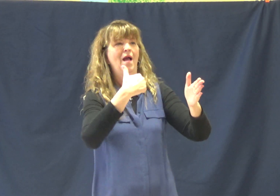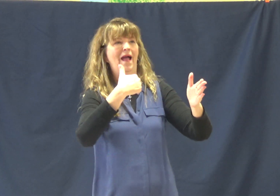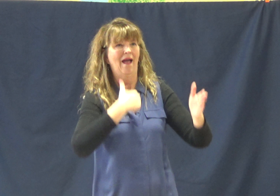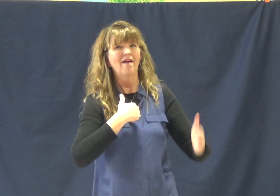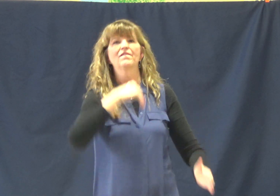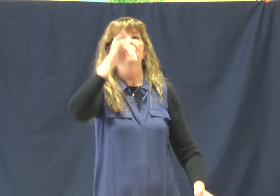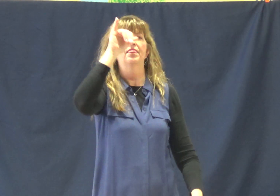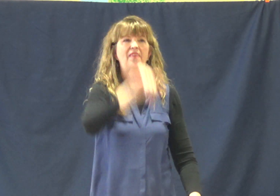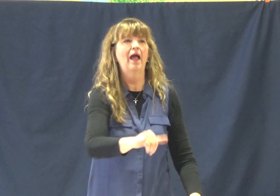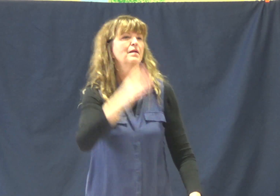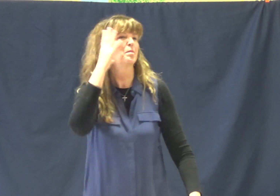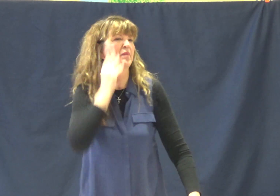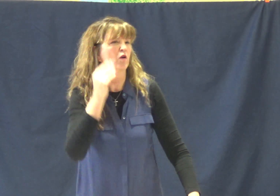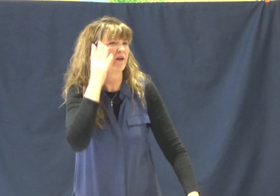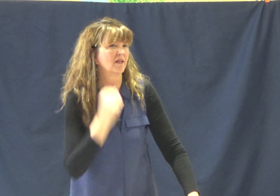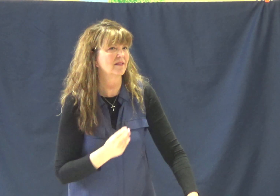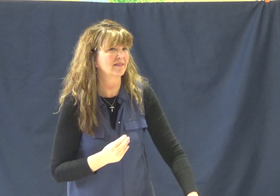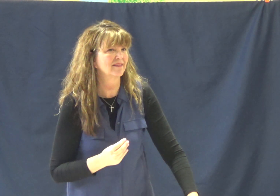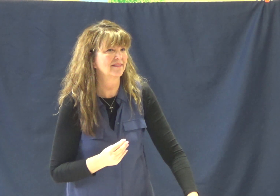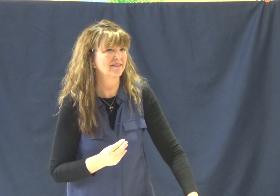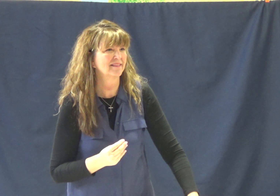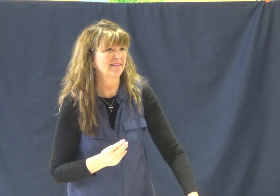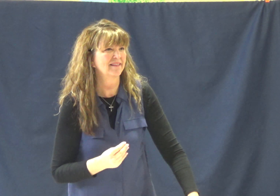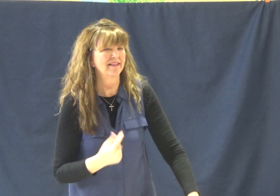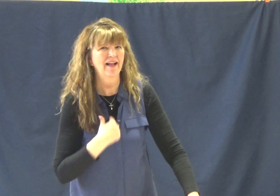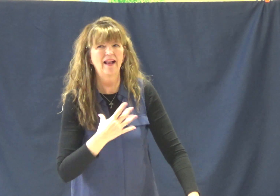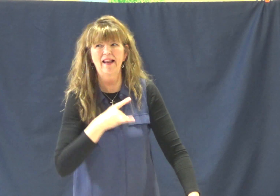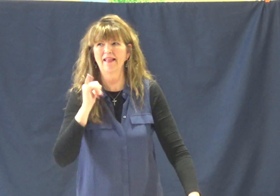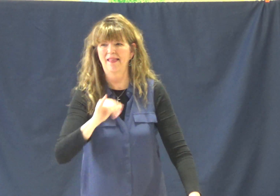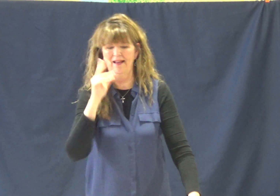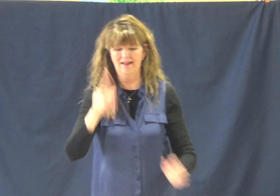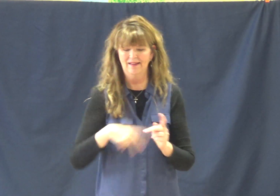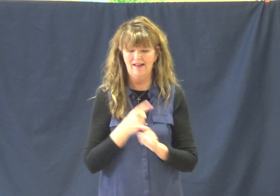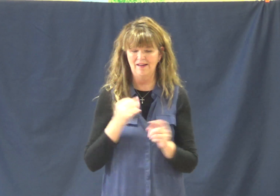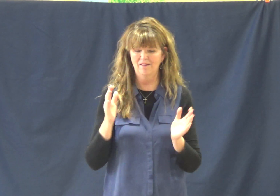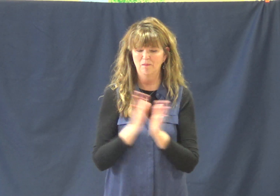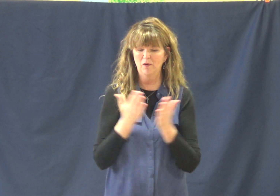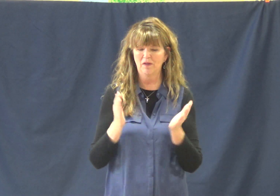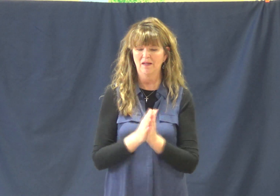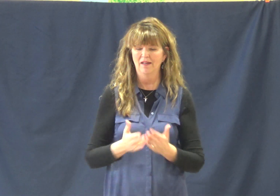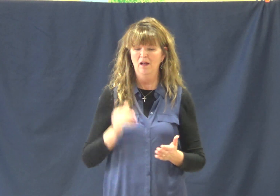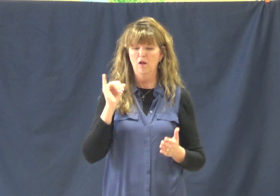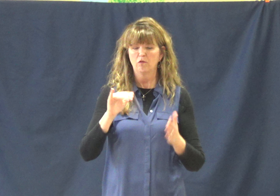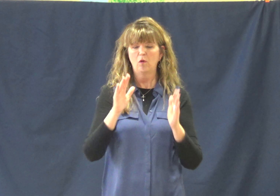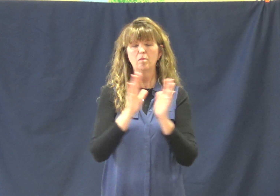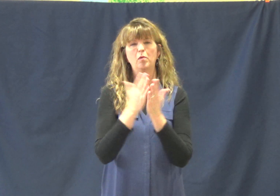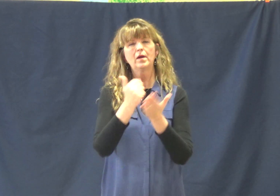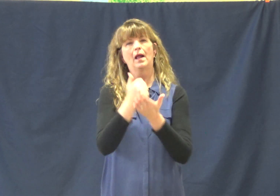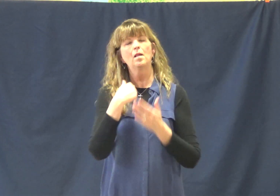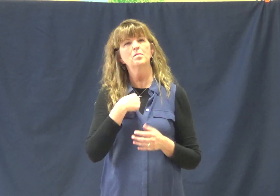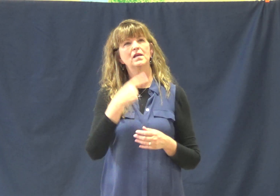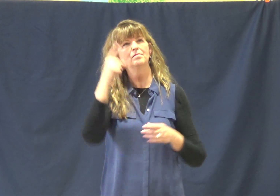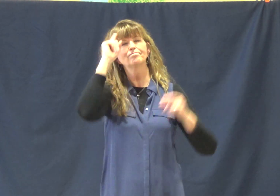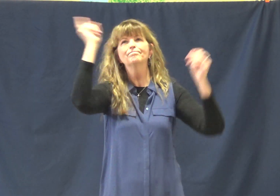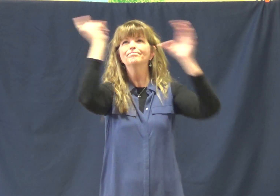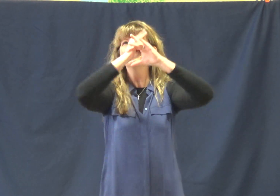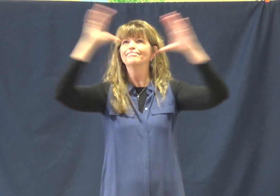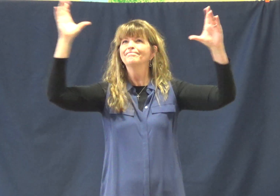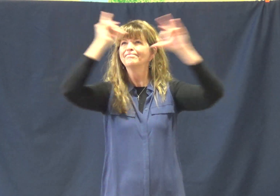person who experienced that situation. That's the kind of books that I like to read. Books that help